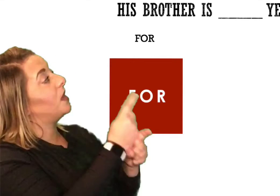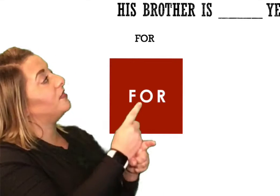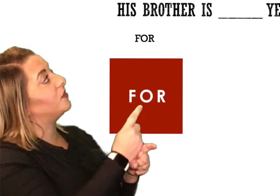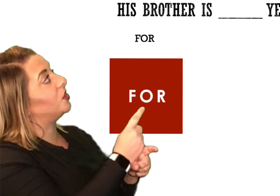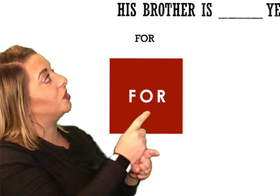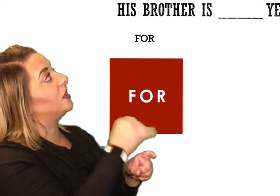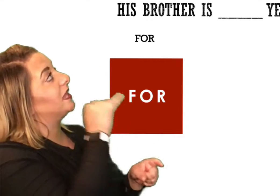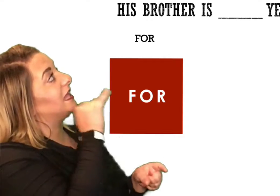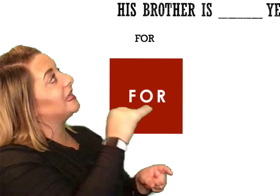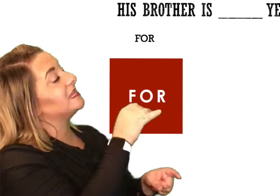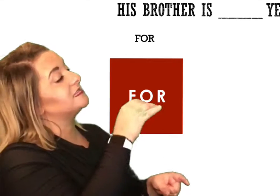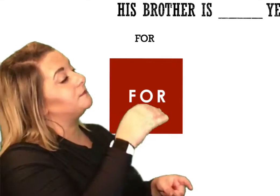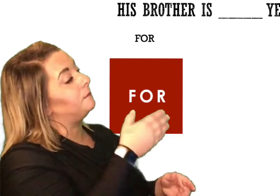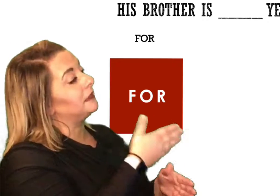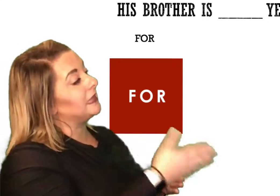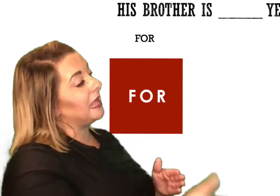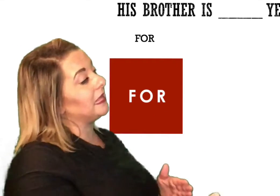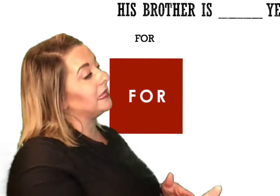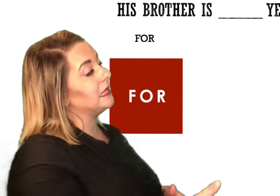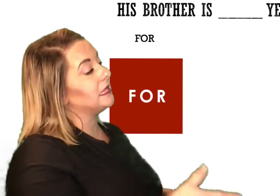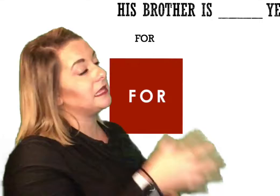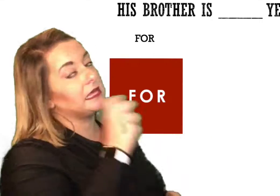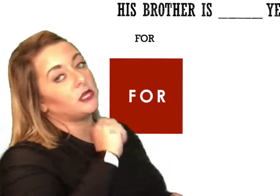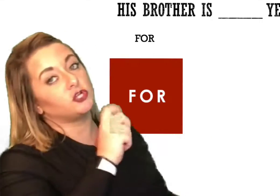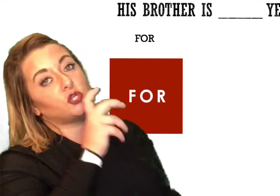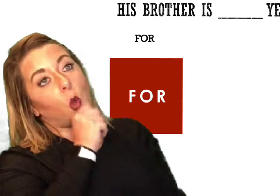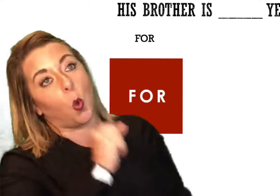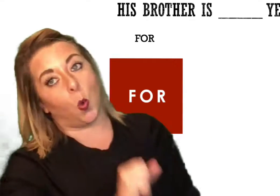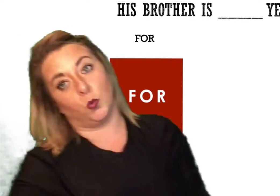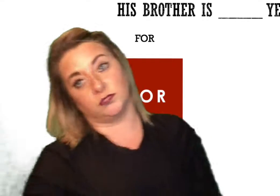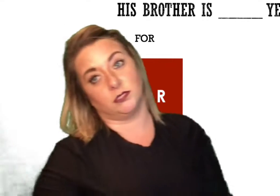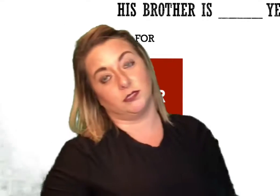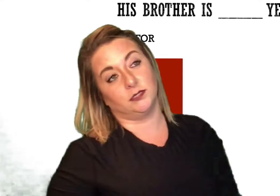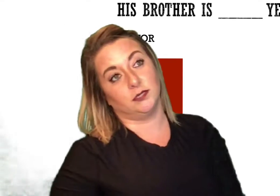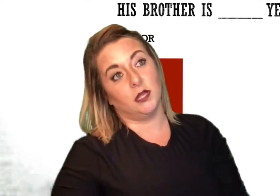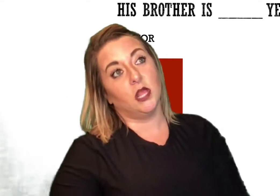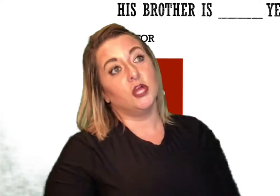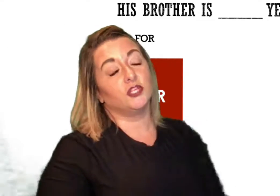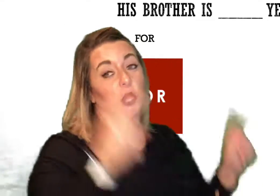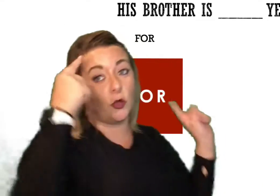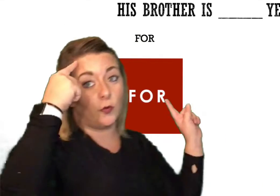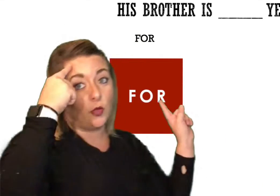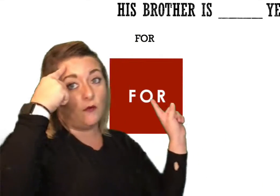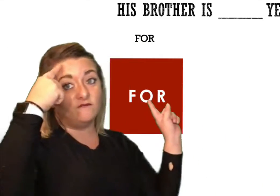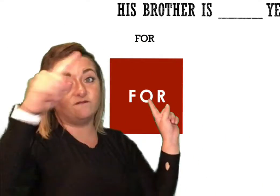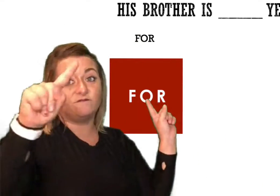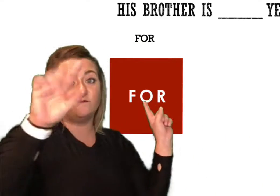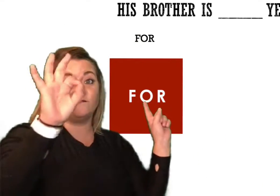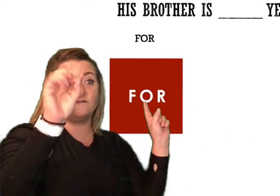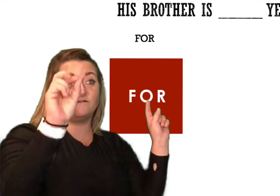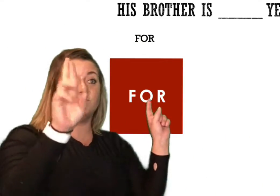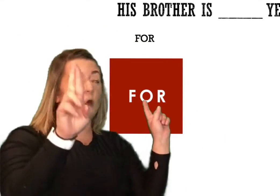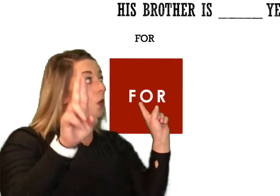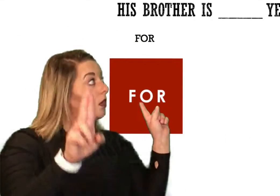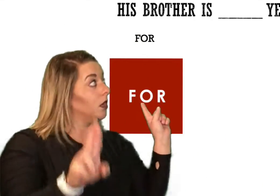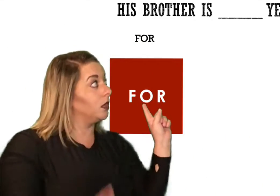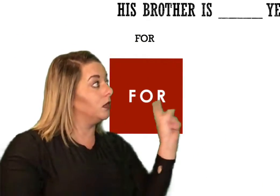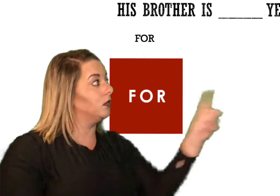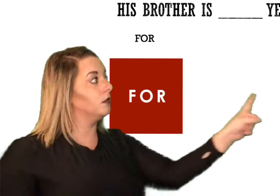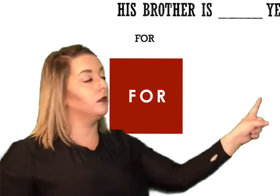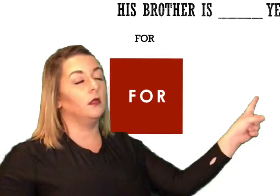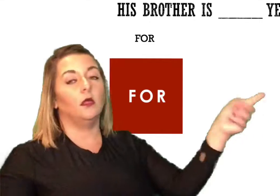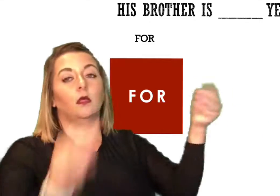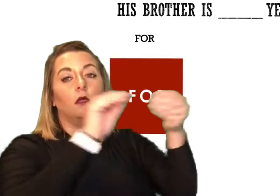his brother is blank years old. So,